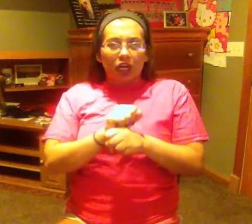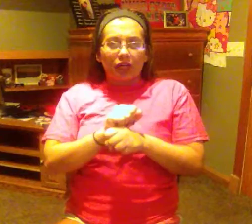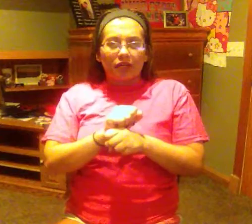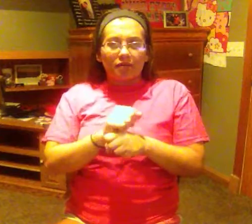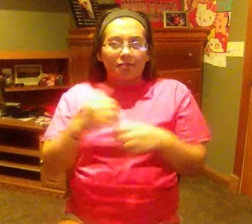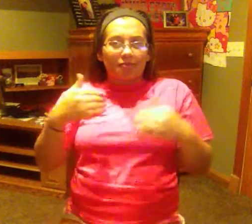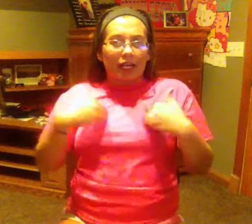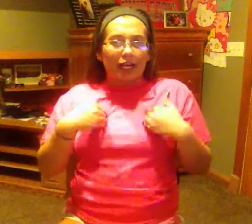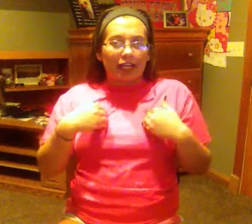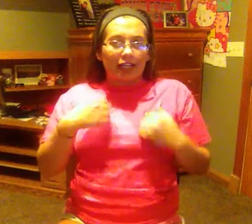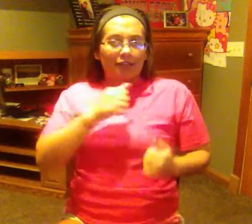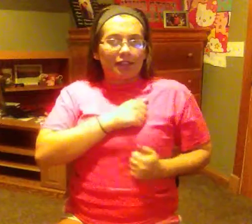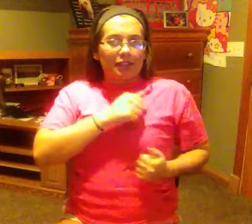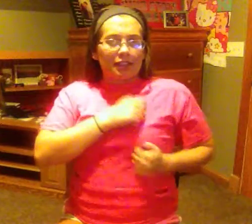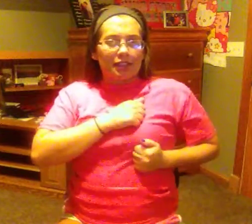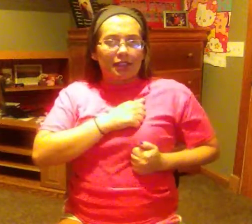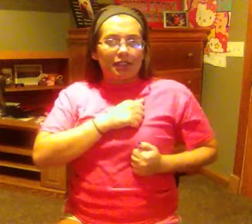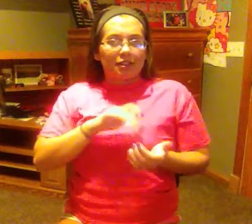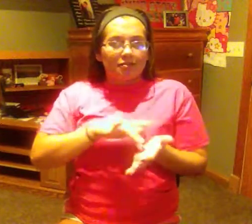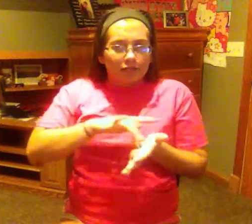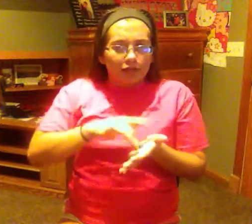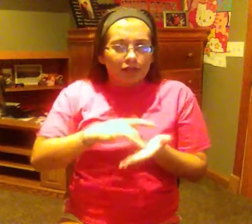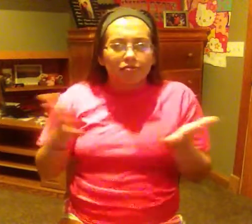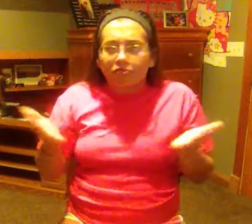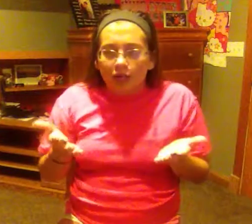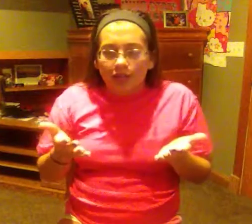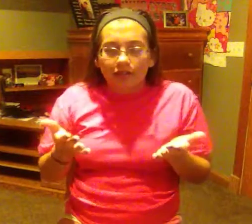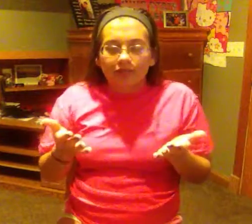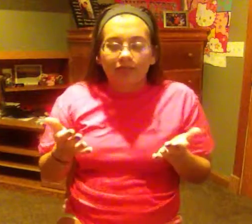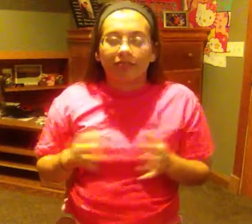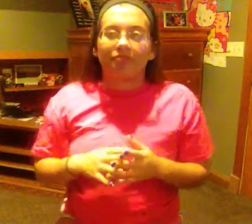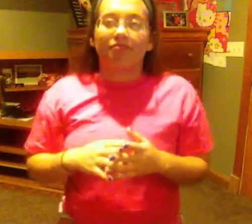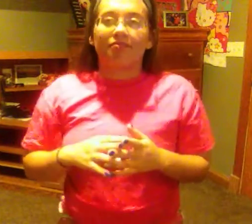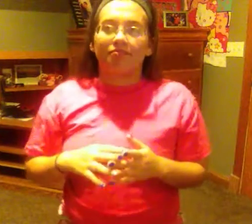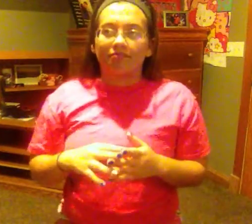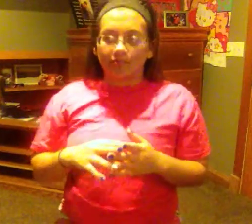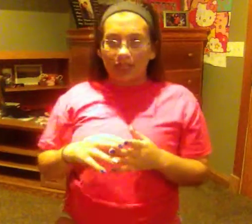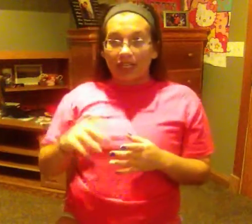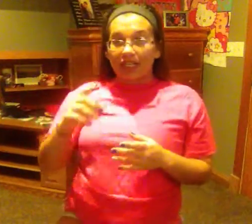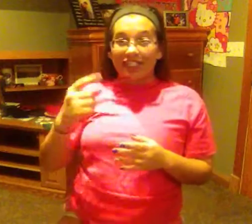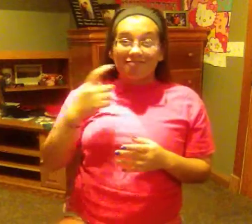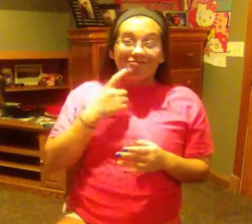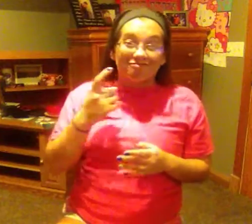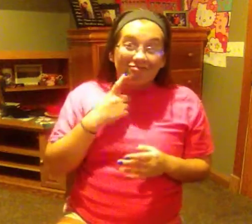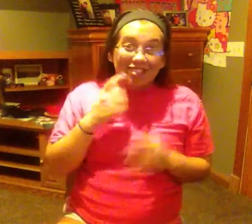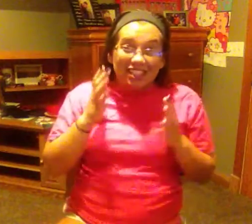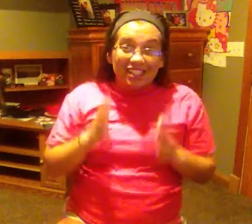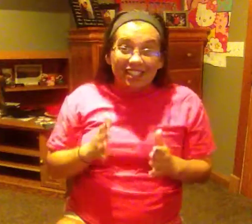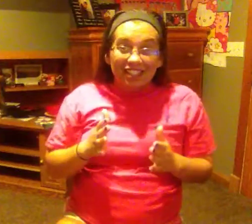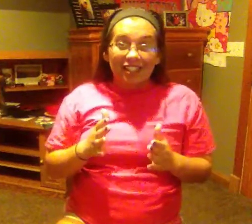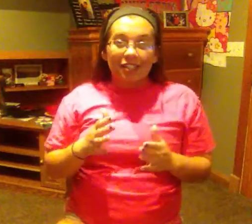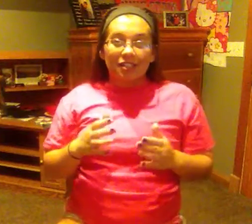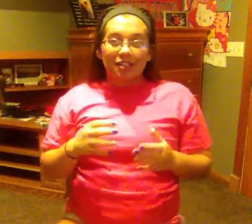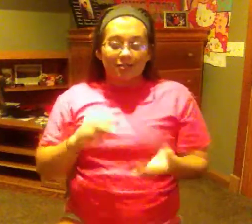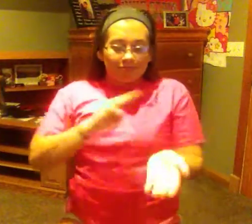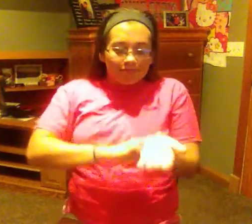making eyewear for Guard personnel. I can honestly say I have a very challenging job, but extremely gratifying. At the end of almost